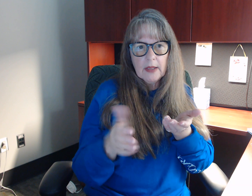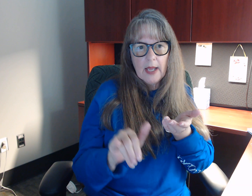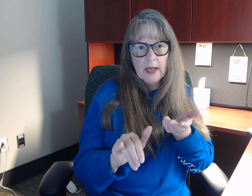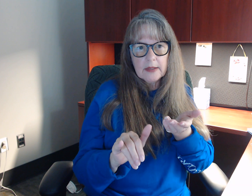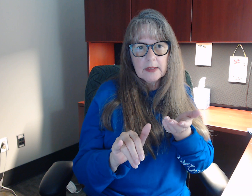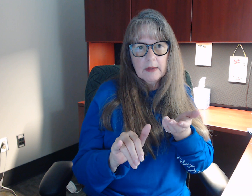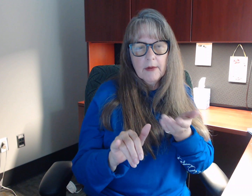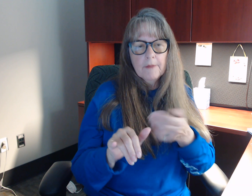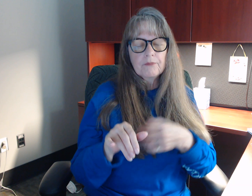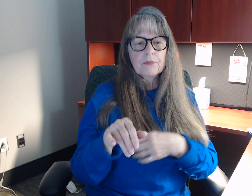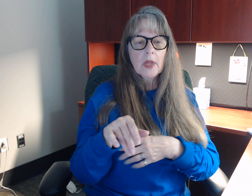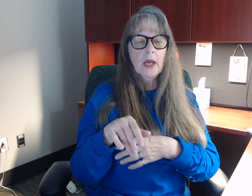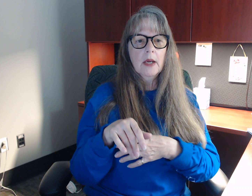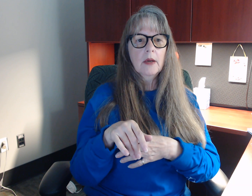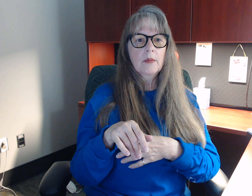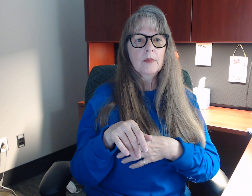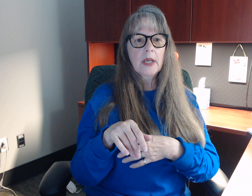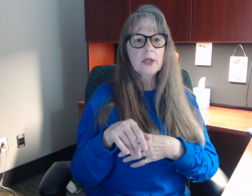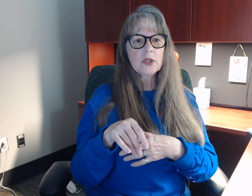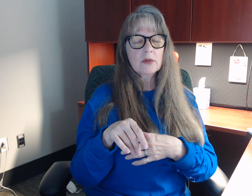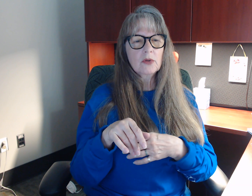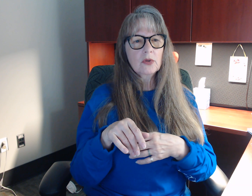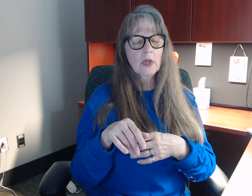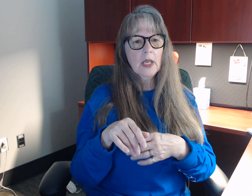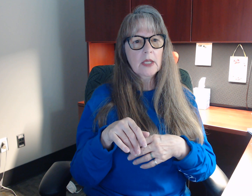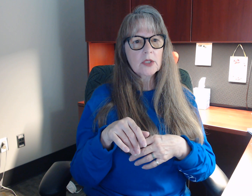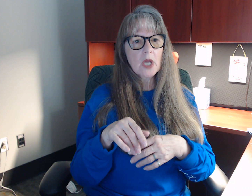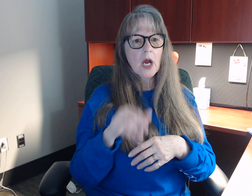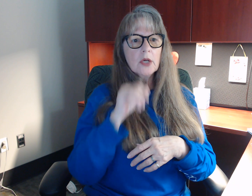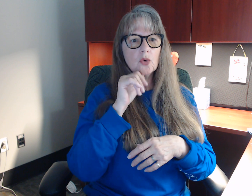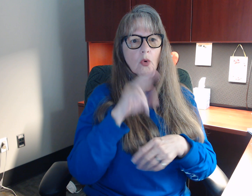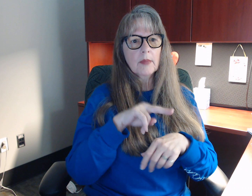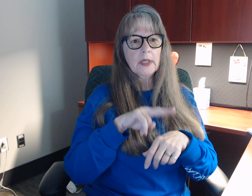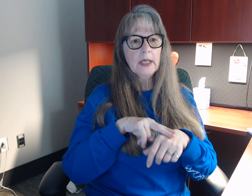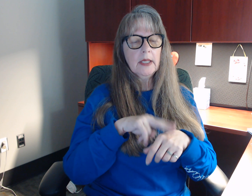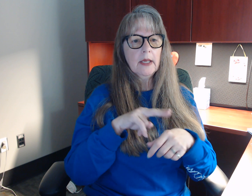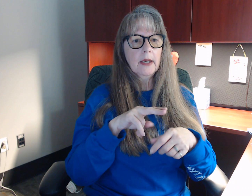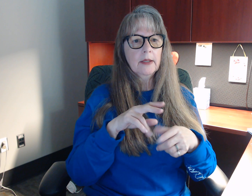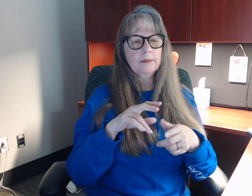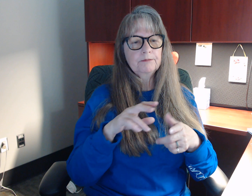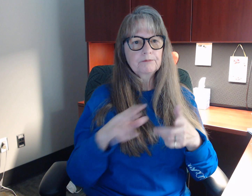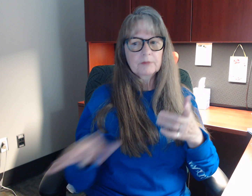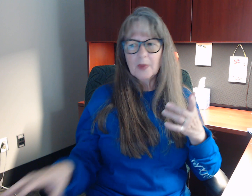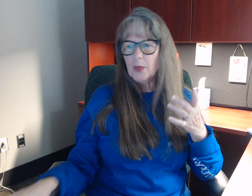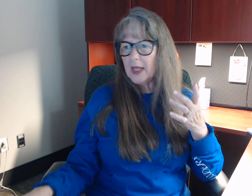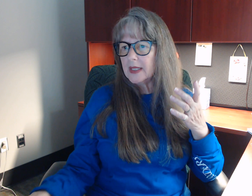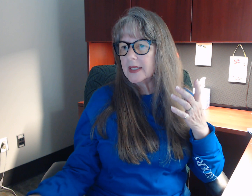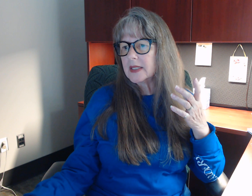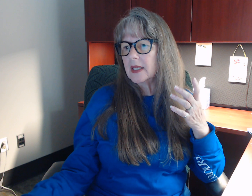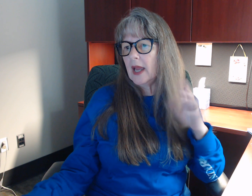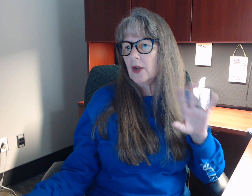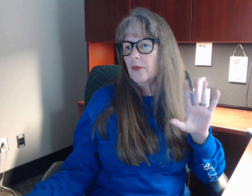that. And it's not normally I know if it's